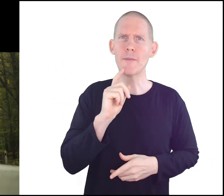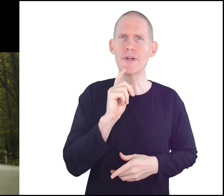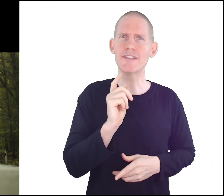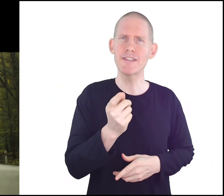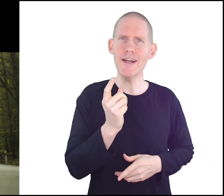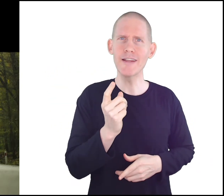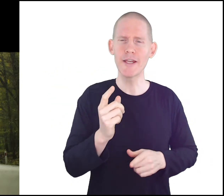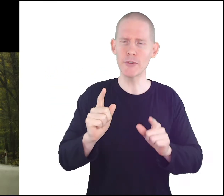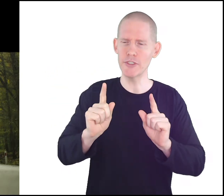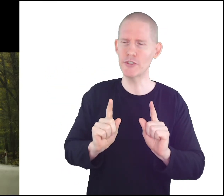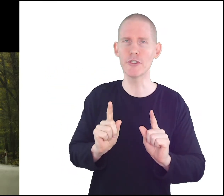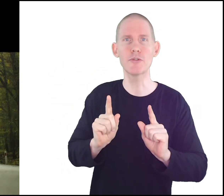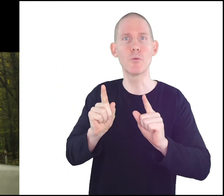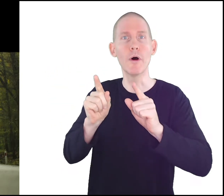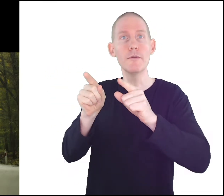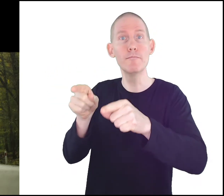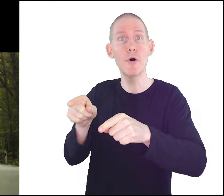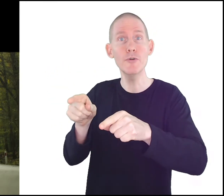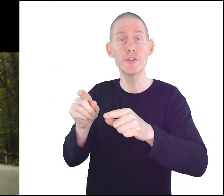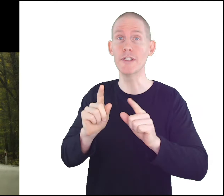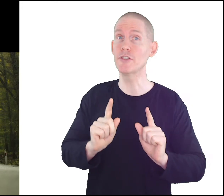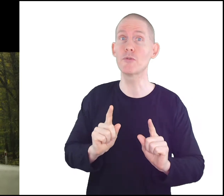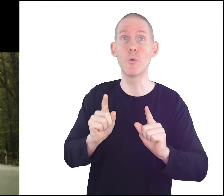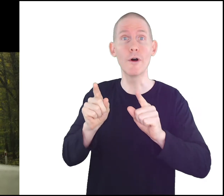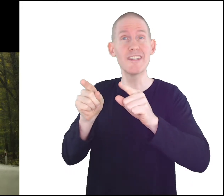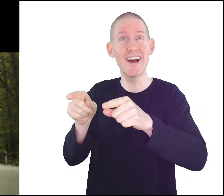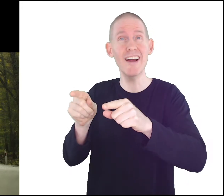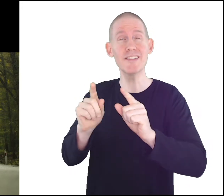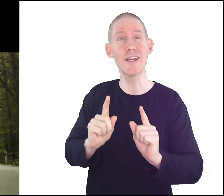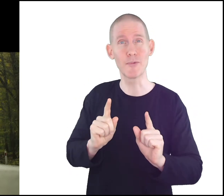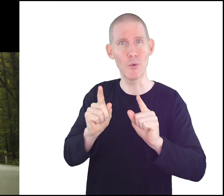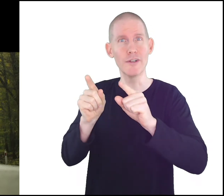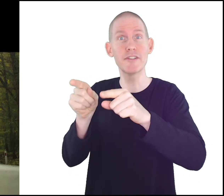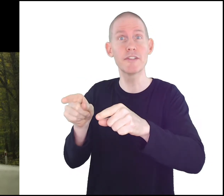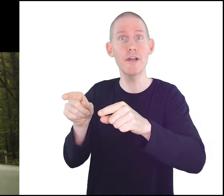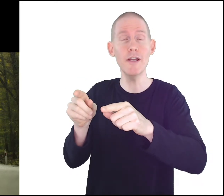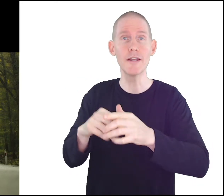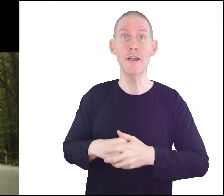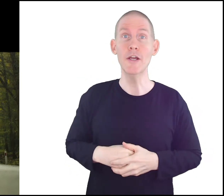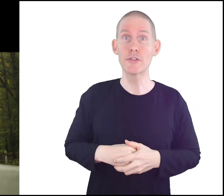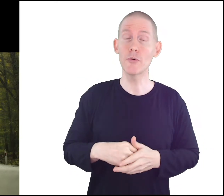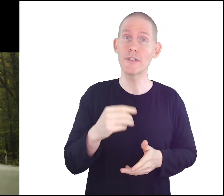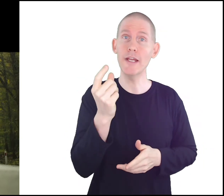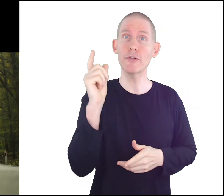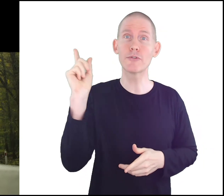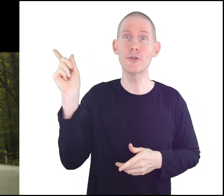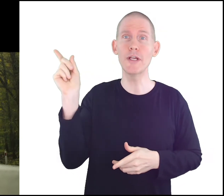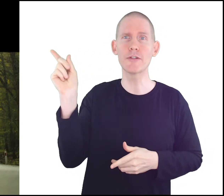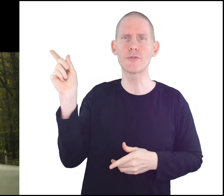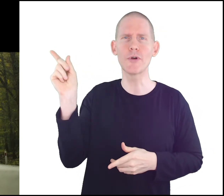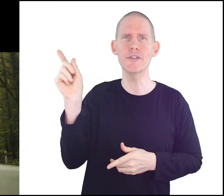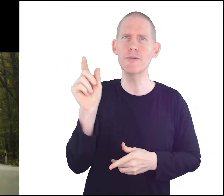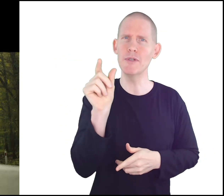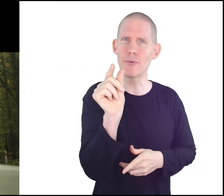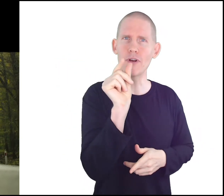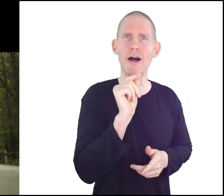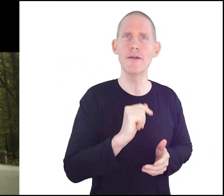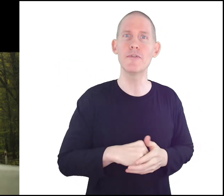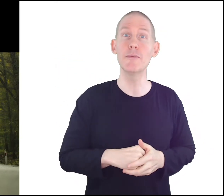in sign language, it's just one motion. It's just one concept, one sign. So we take those two English words and we put a hyphen in